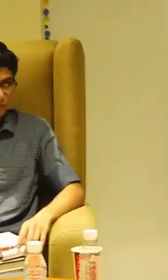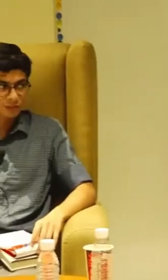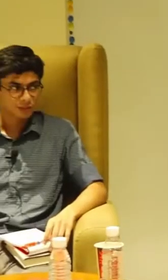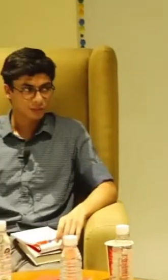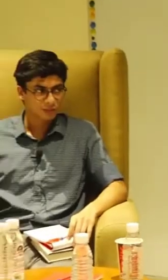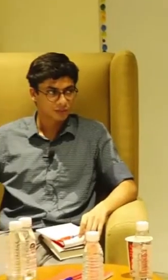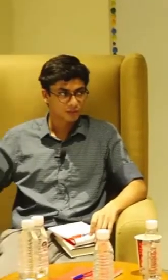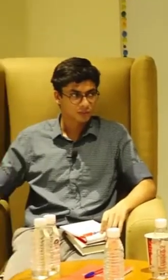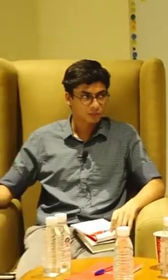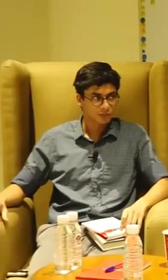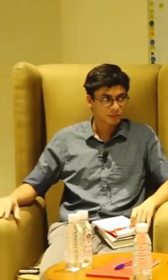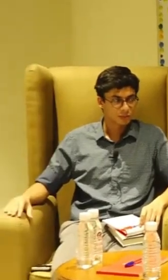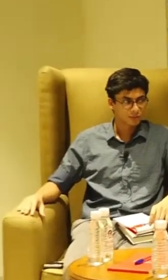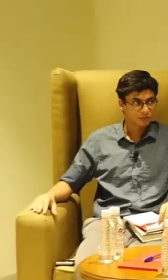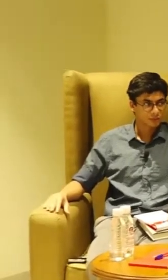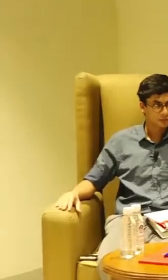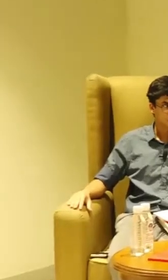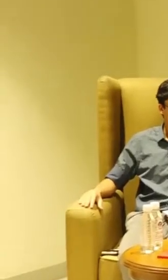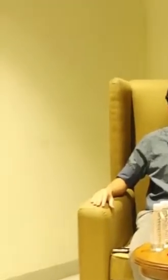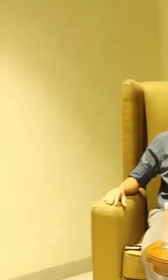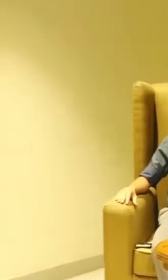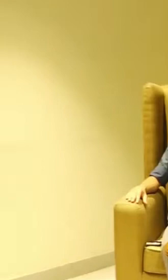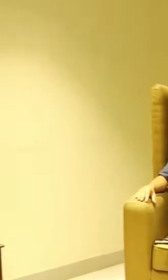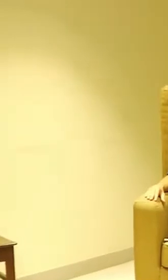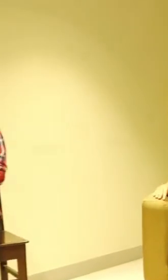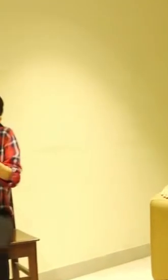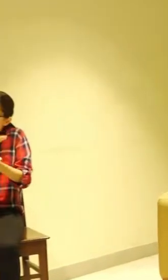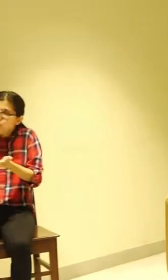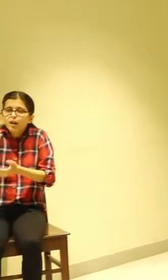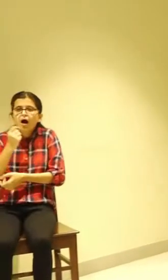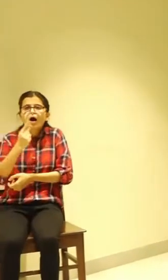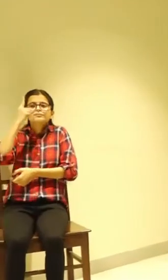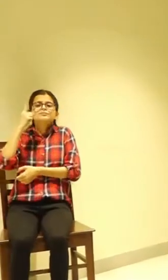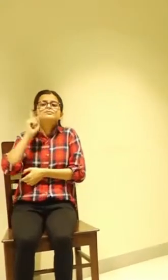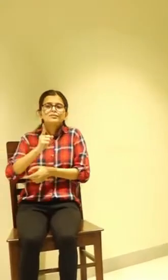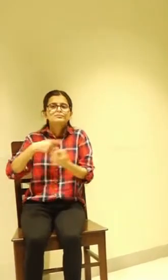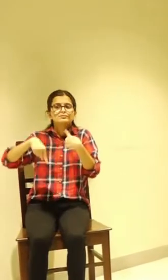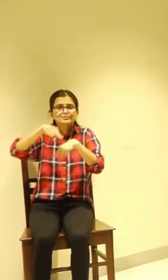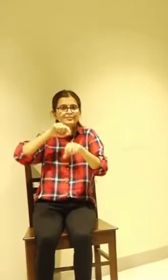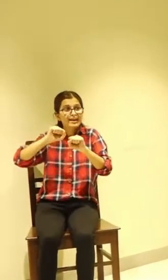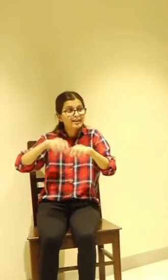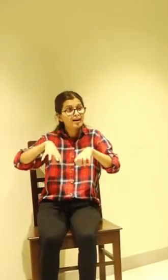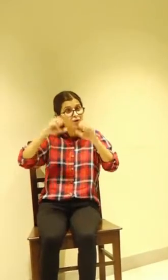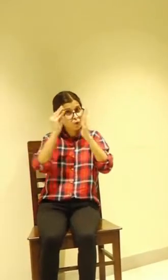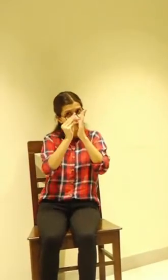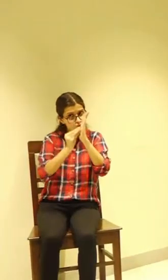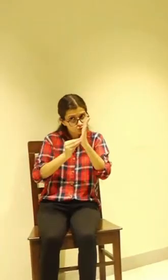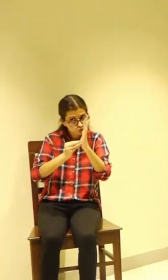figure out is whether we have a platform by way of which we can try and understand and incorporate certain rights in the Constitution